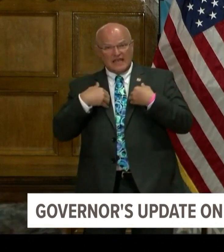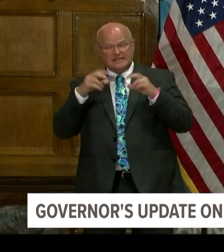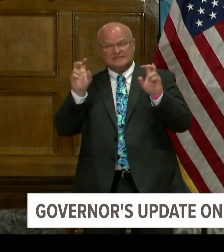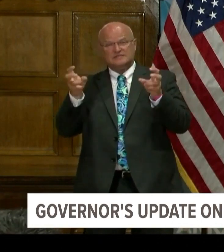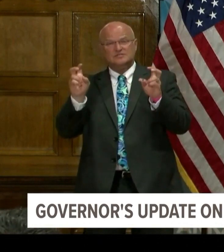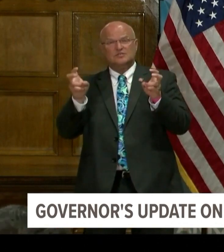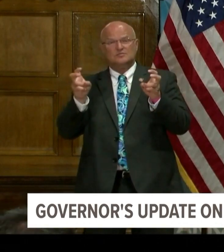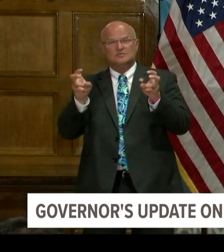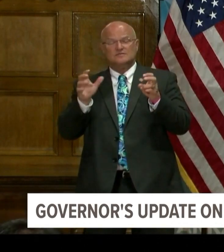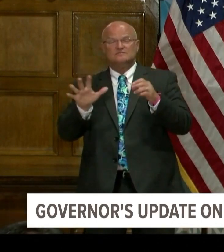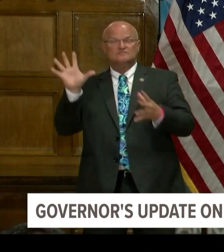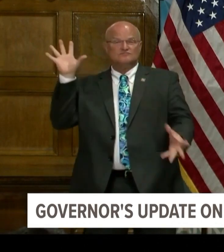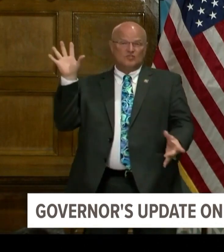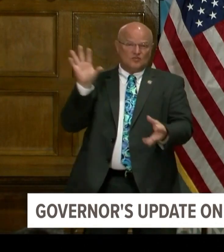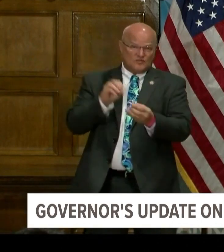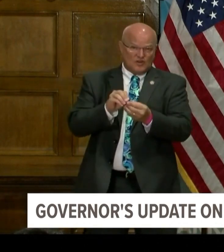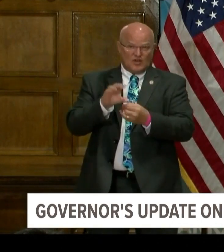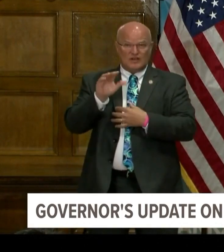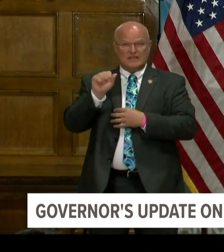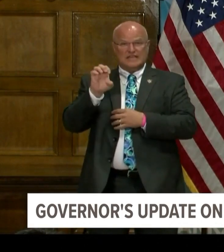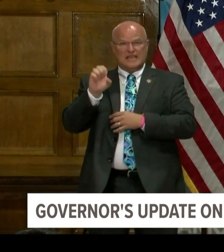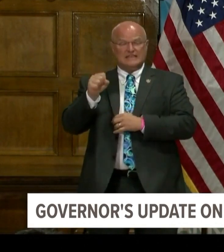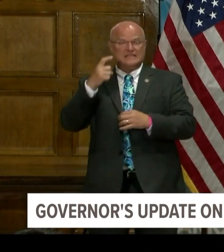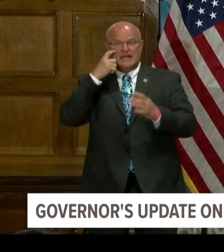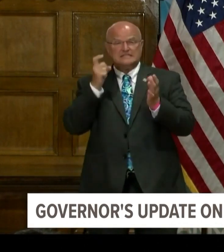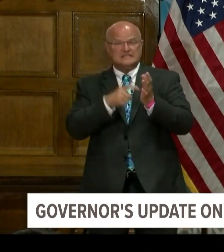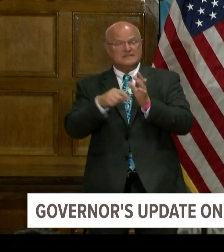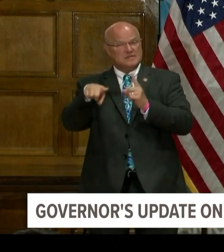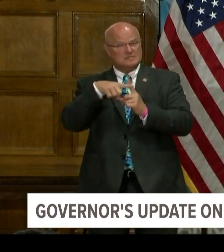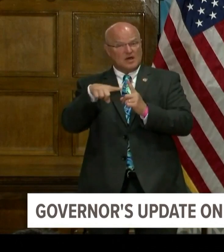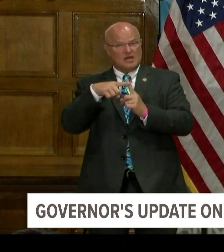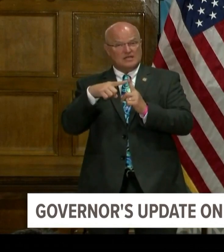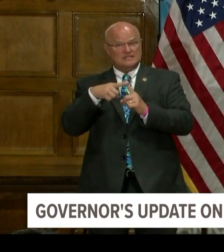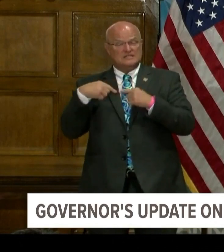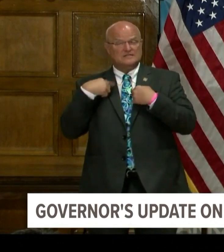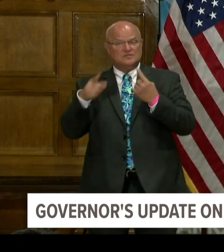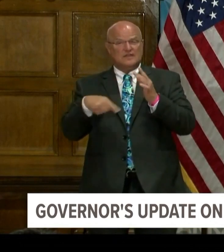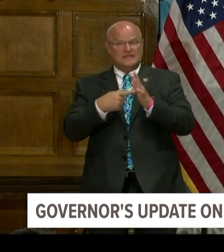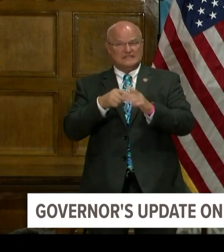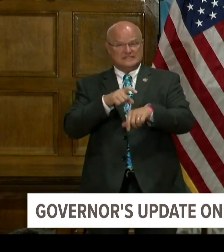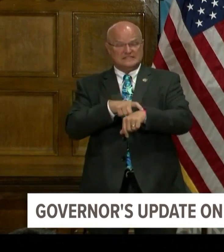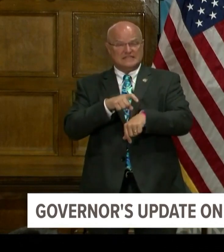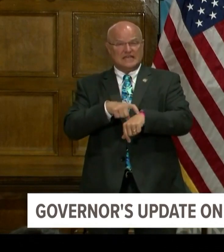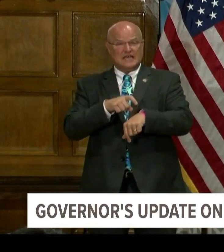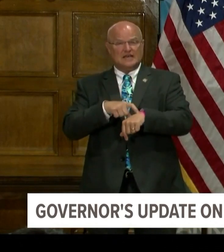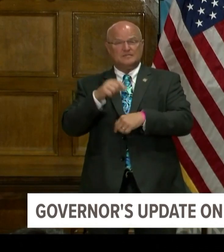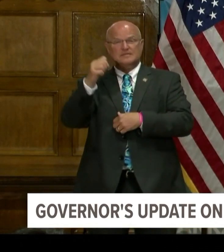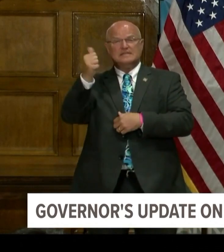terms of overall cases that have been identified as positive during this pandemic, at